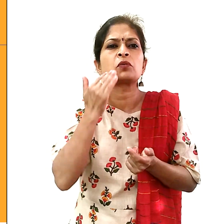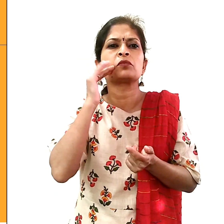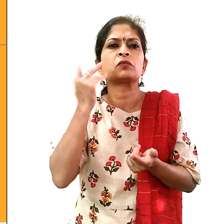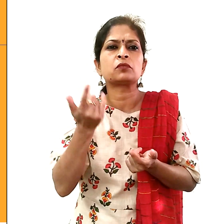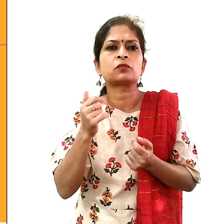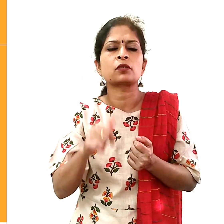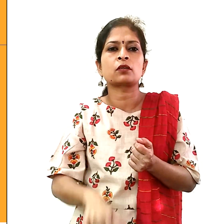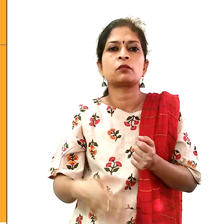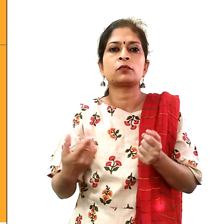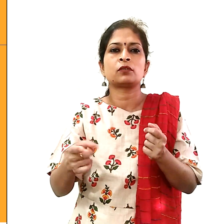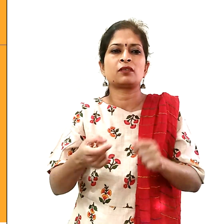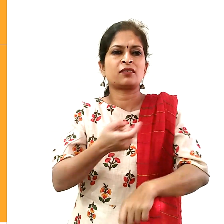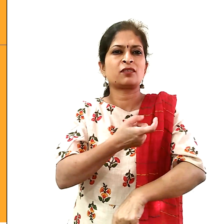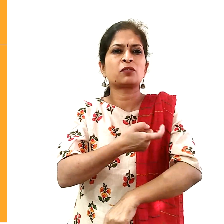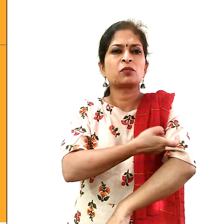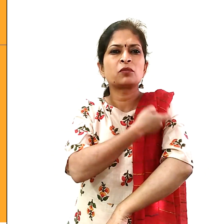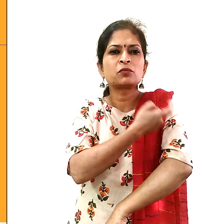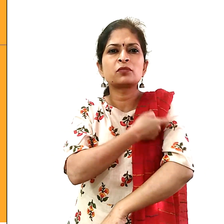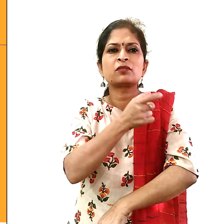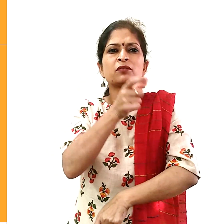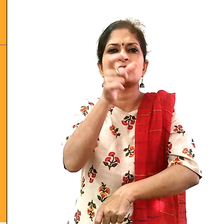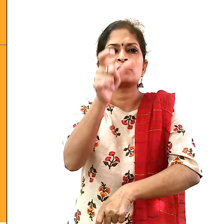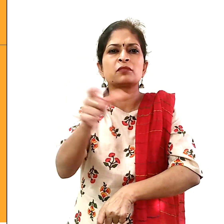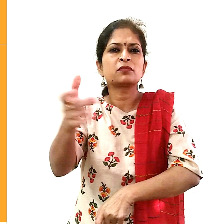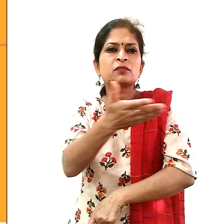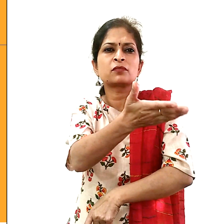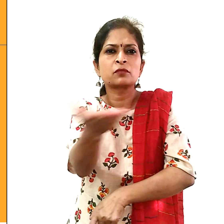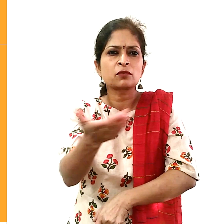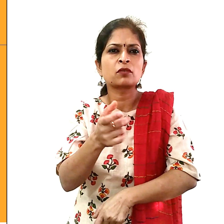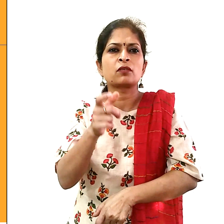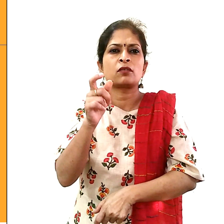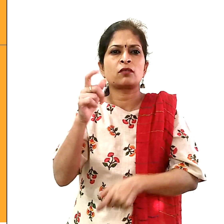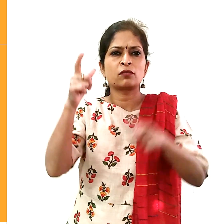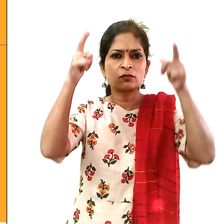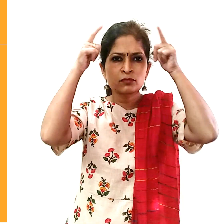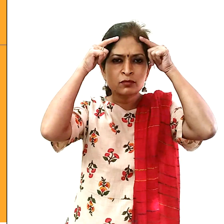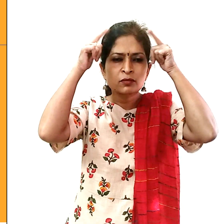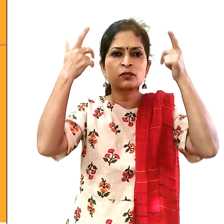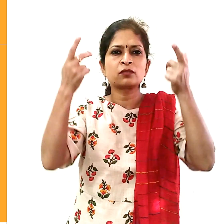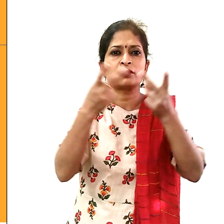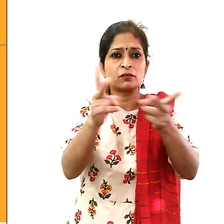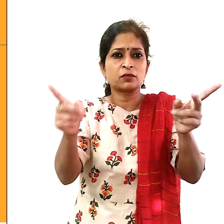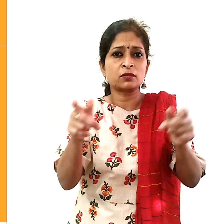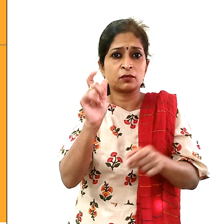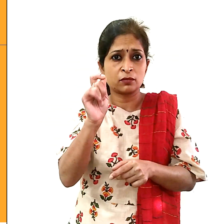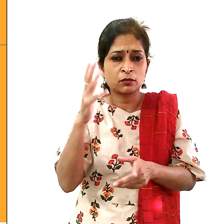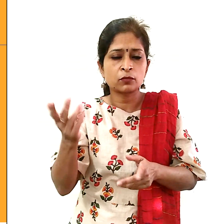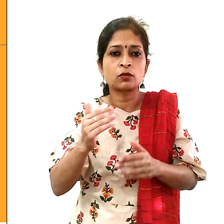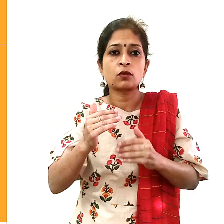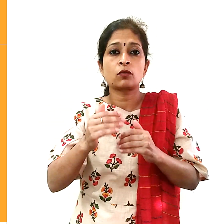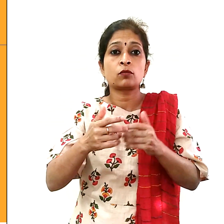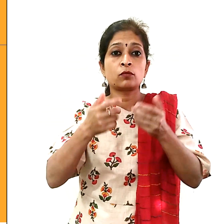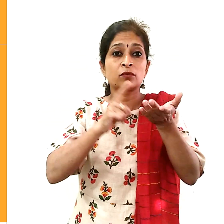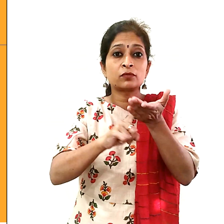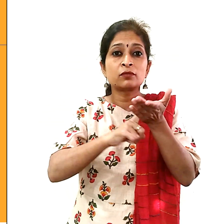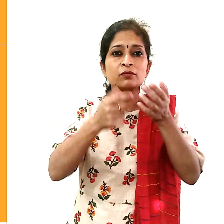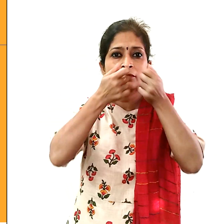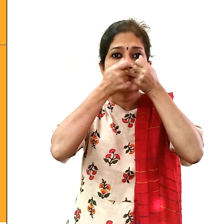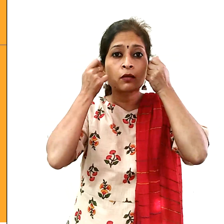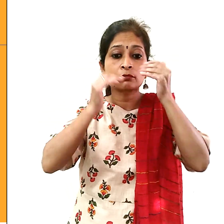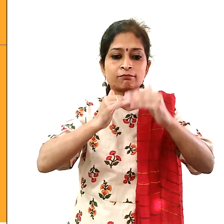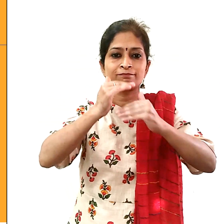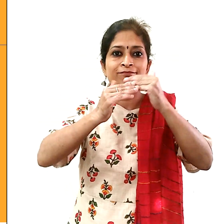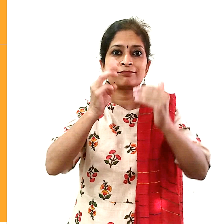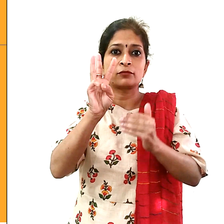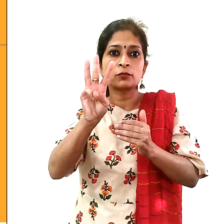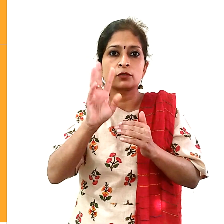masks? Apart from healthcare worker, when a person develops cough or fever, use of medical 3-layer masks